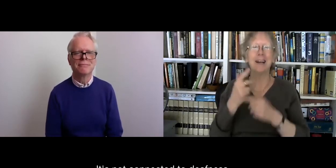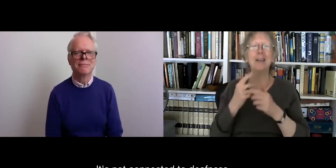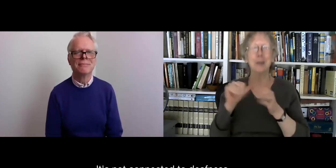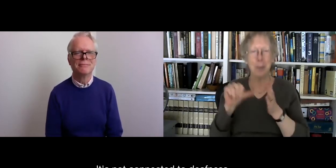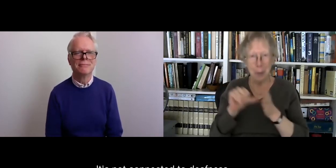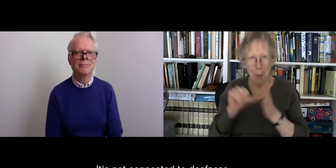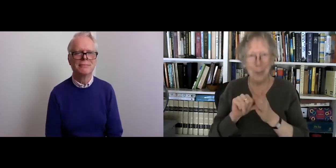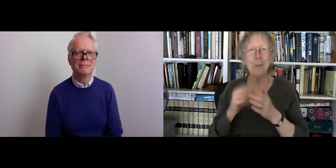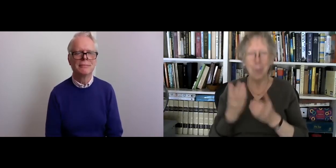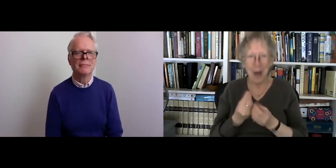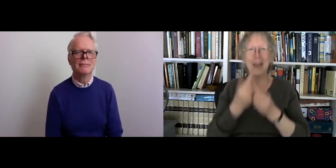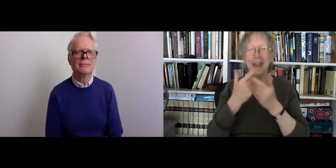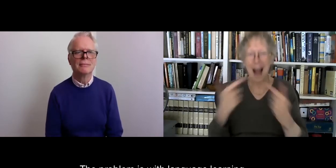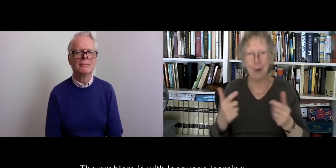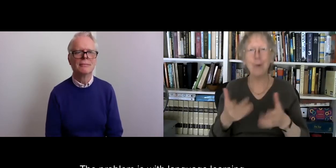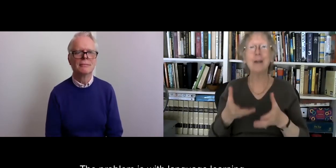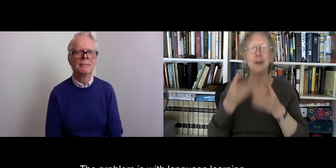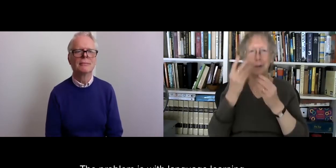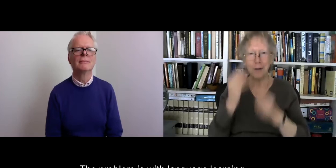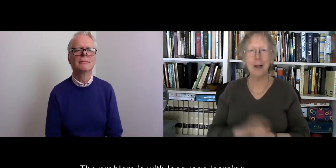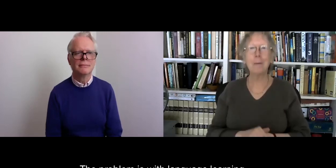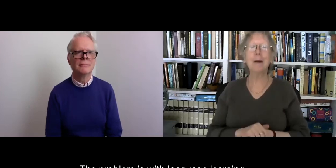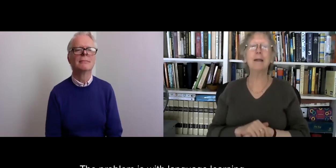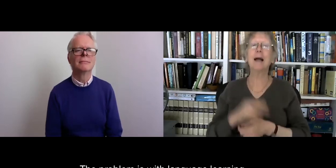to deafness. The problem is with language learning.